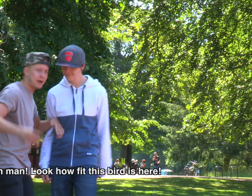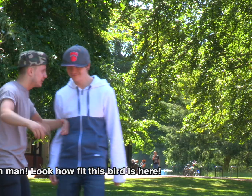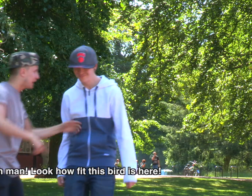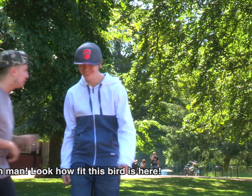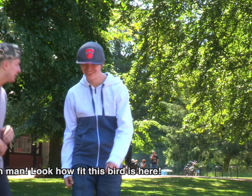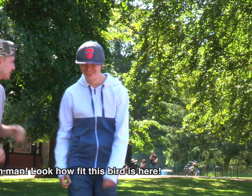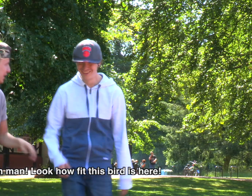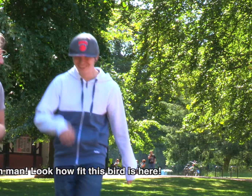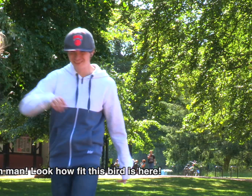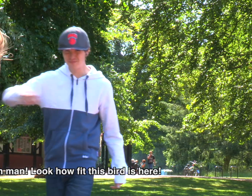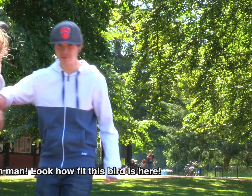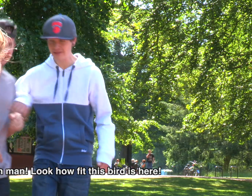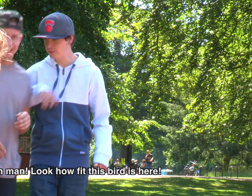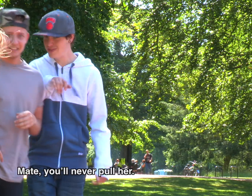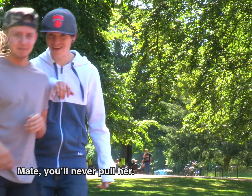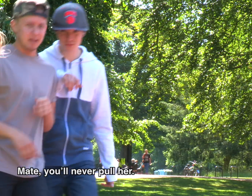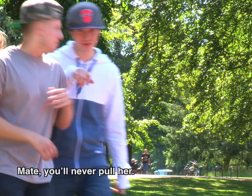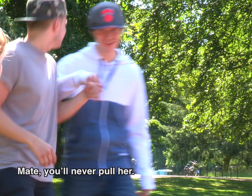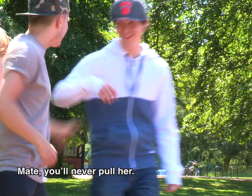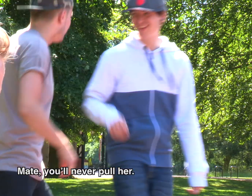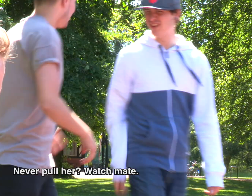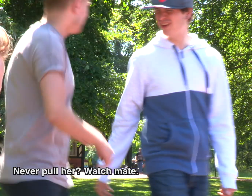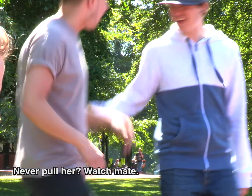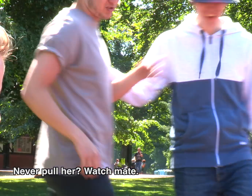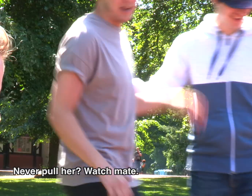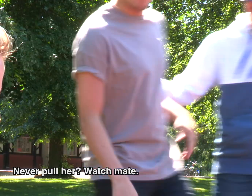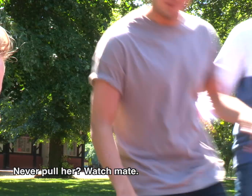Mate, look how fit this bird is here. Mate, you'll never pull up. Never pull up. Watch, mate.